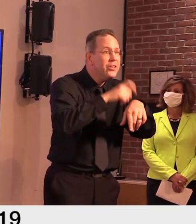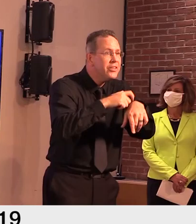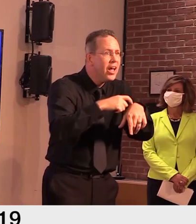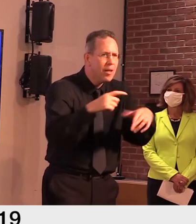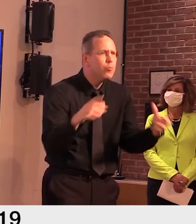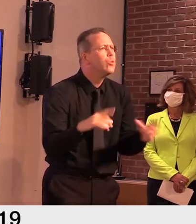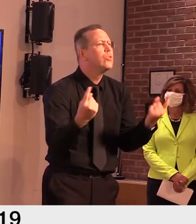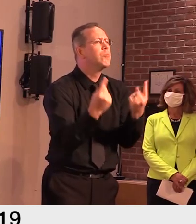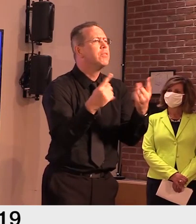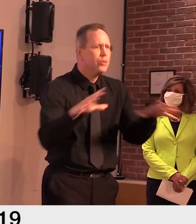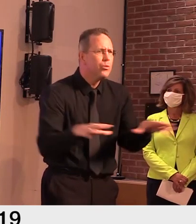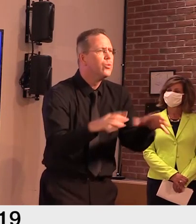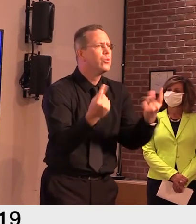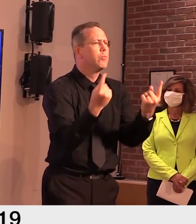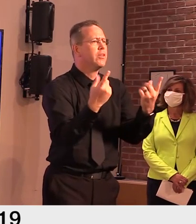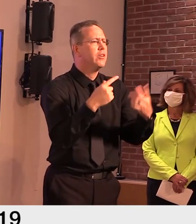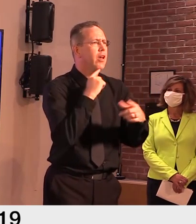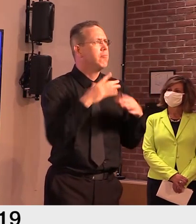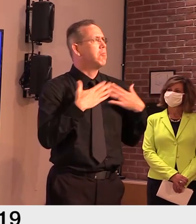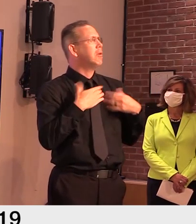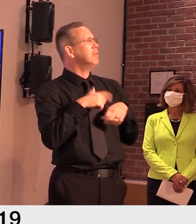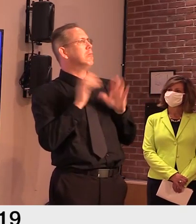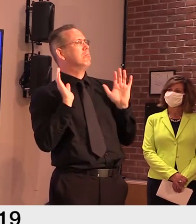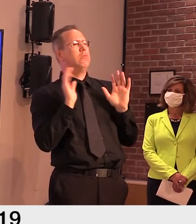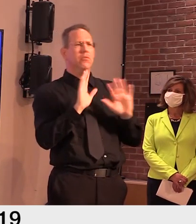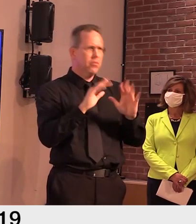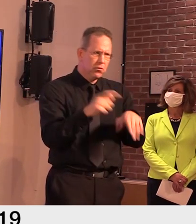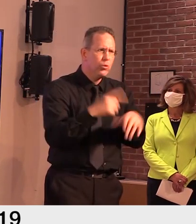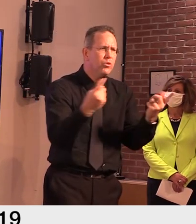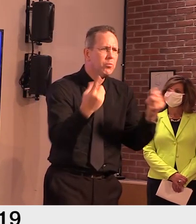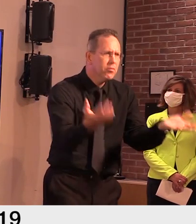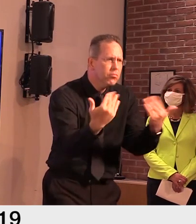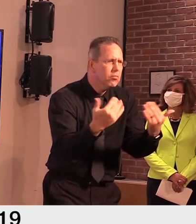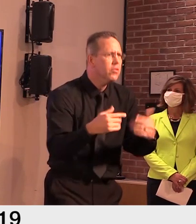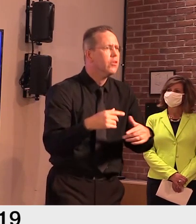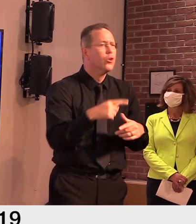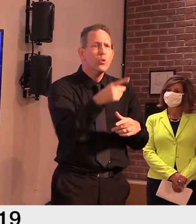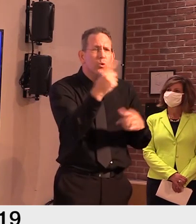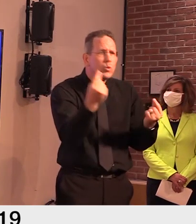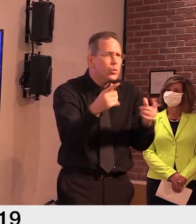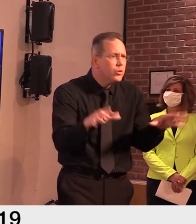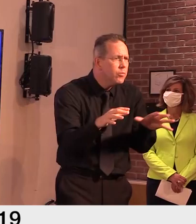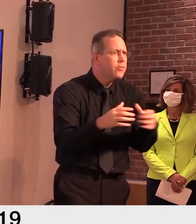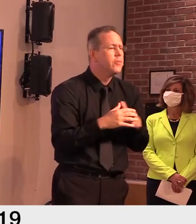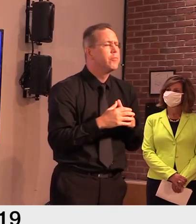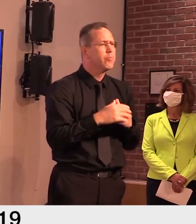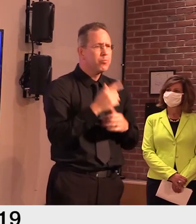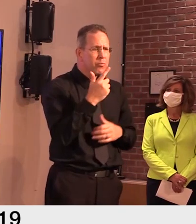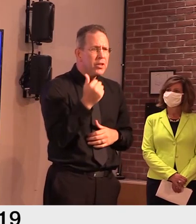all white people in America and in Vermont, because it is your moment to act.